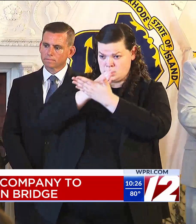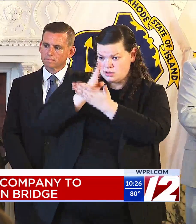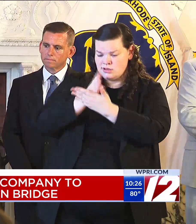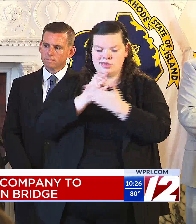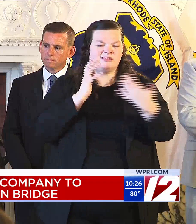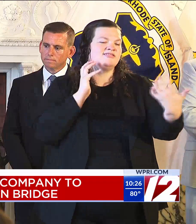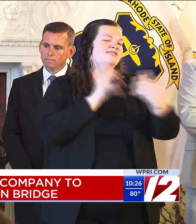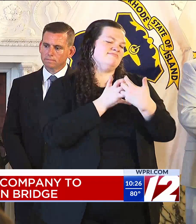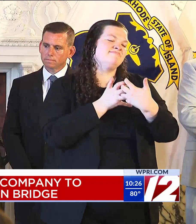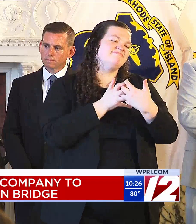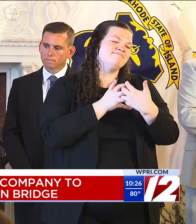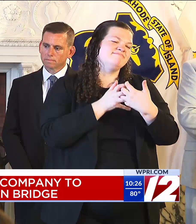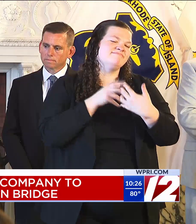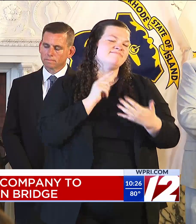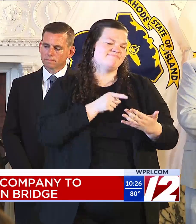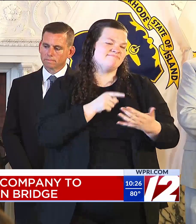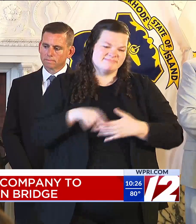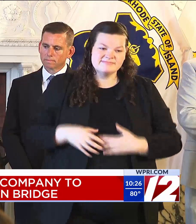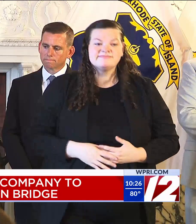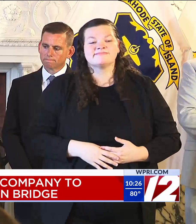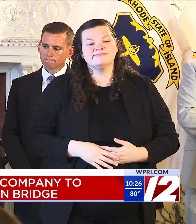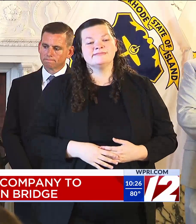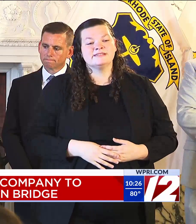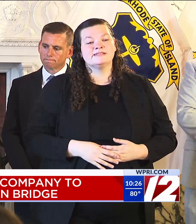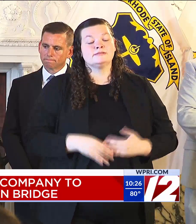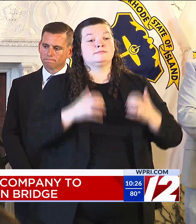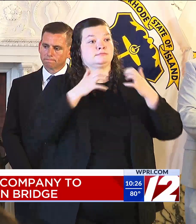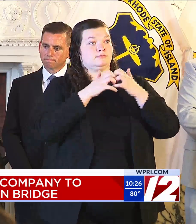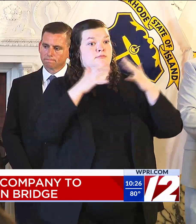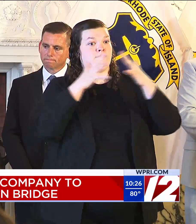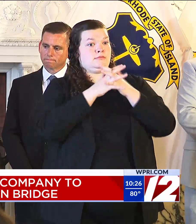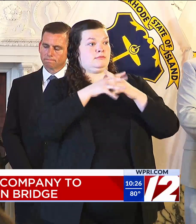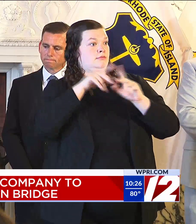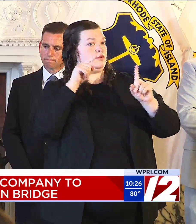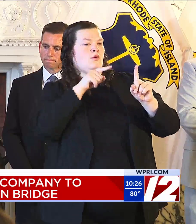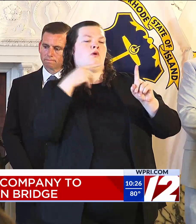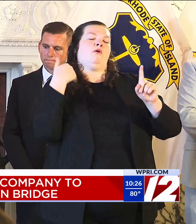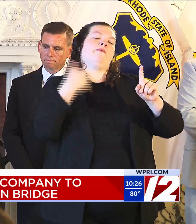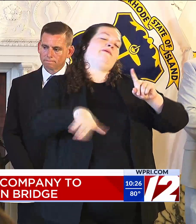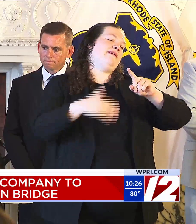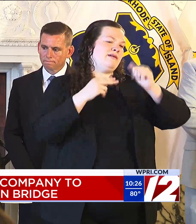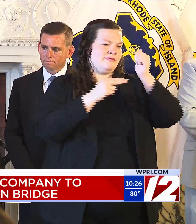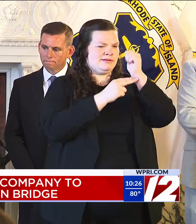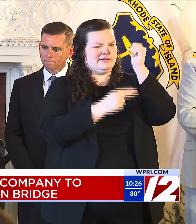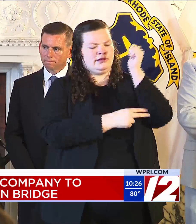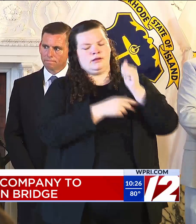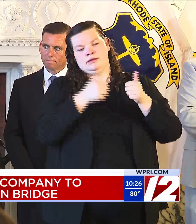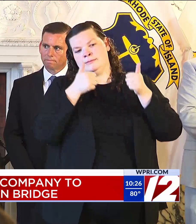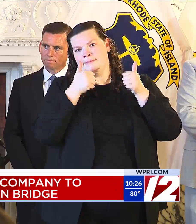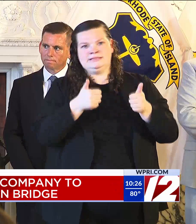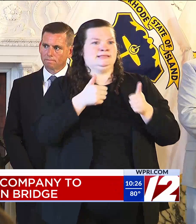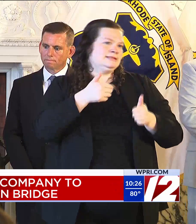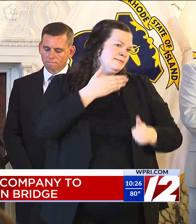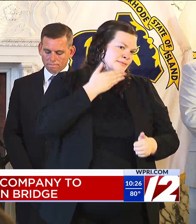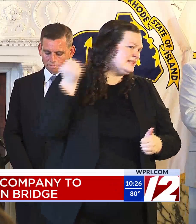best bridge builder in the country. From an engineering safety, and